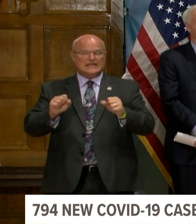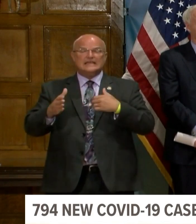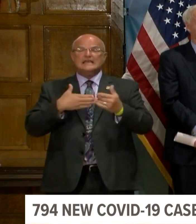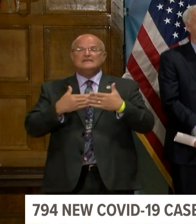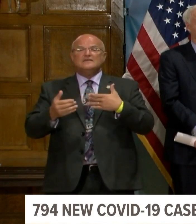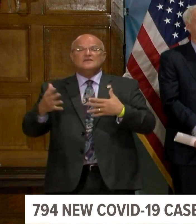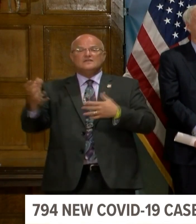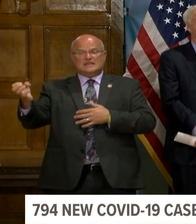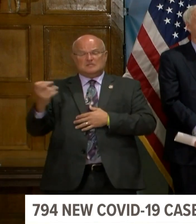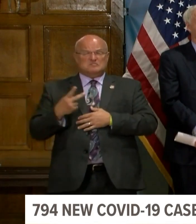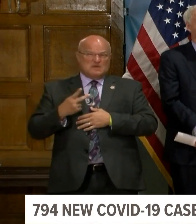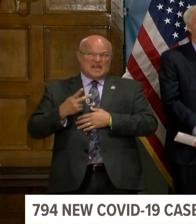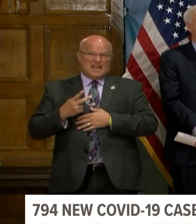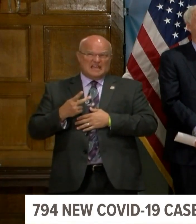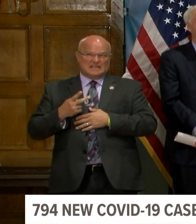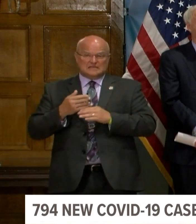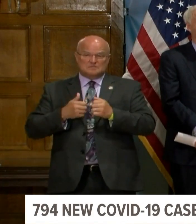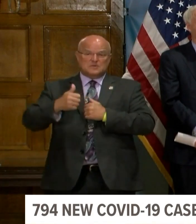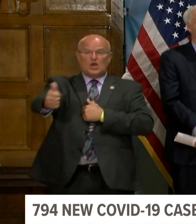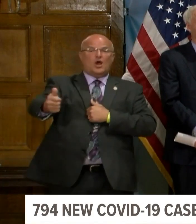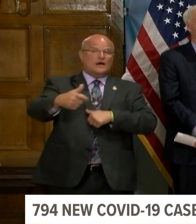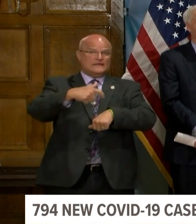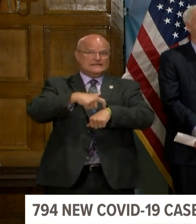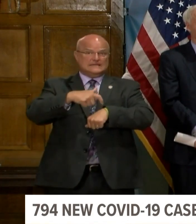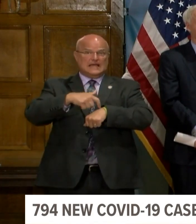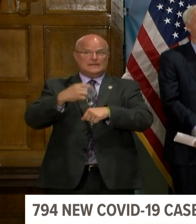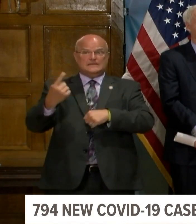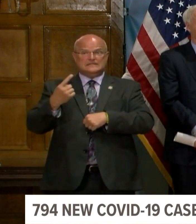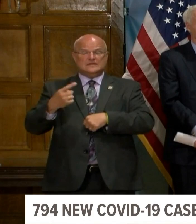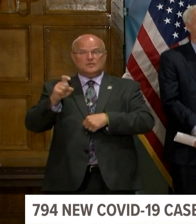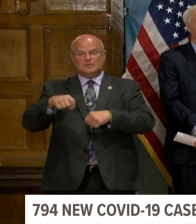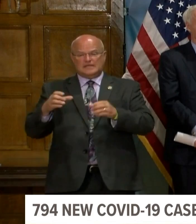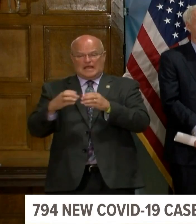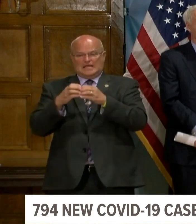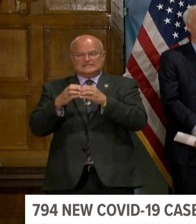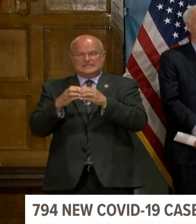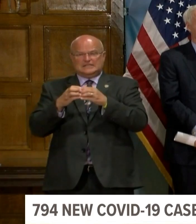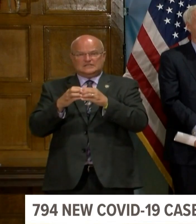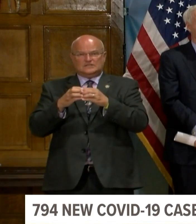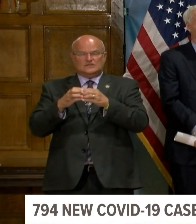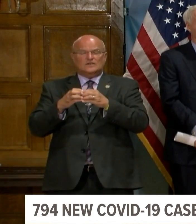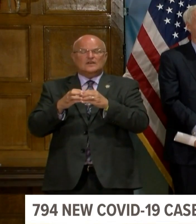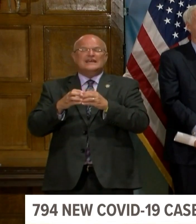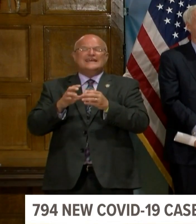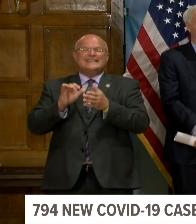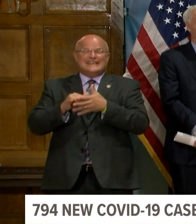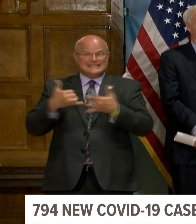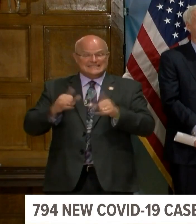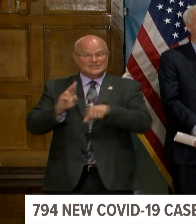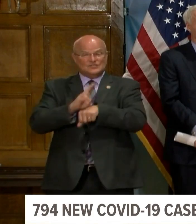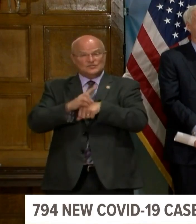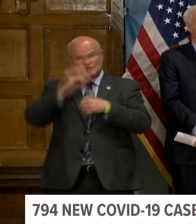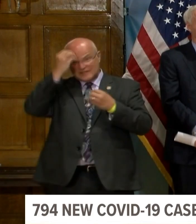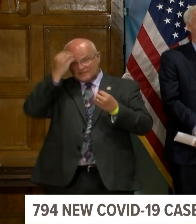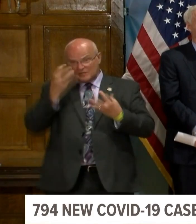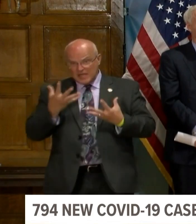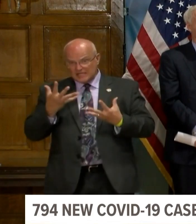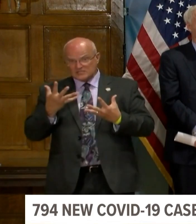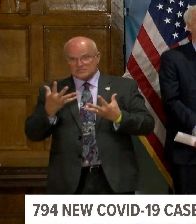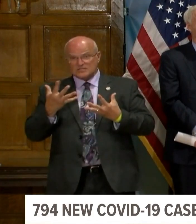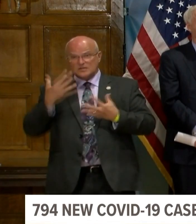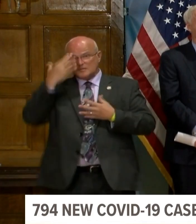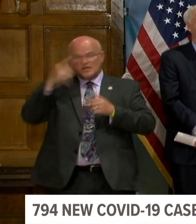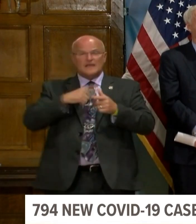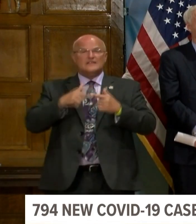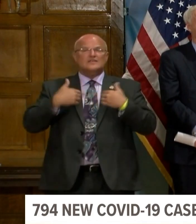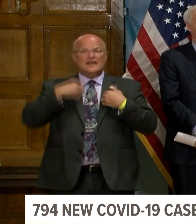if you get it back, beyond the period of time that someone would be in isolation or quarantine, that is still useful information, because